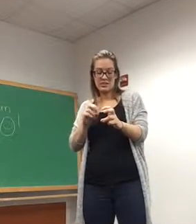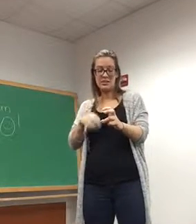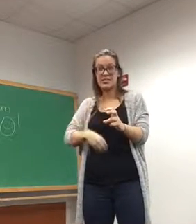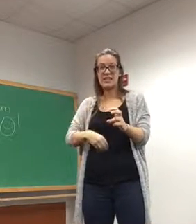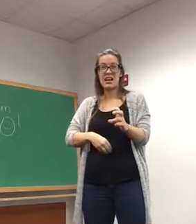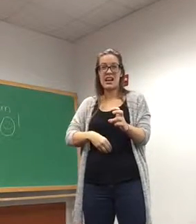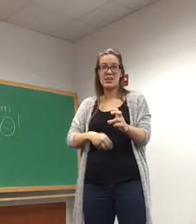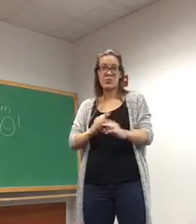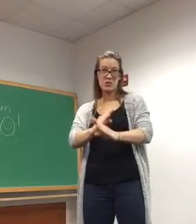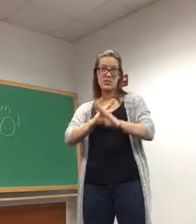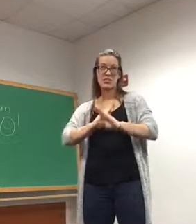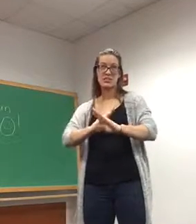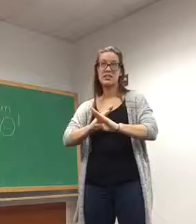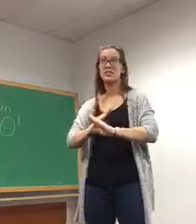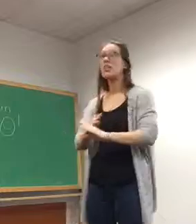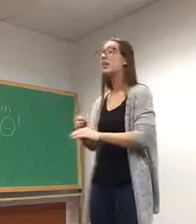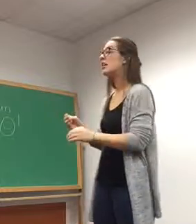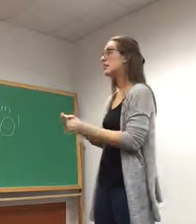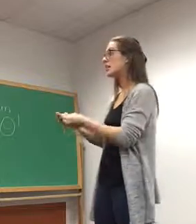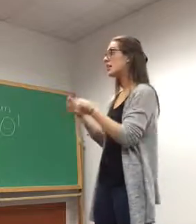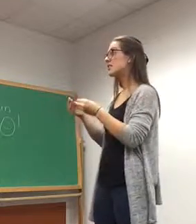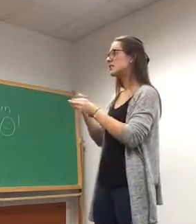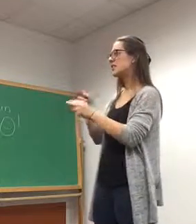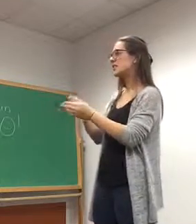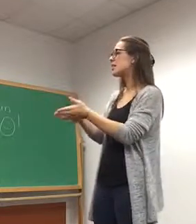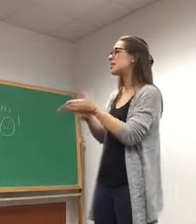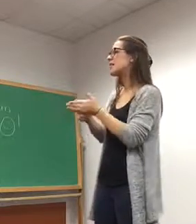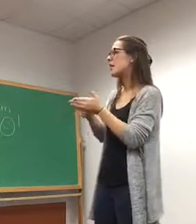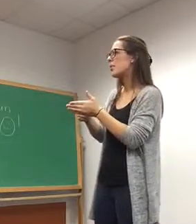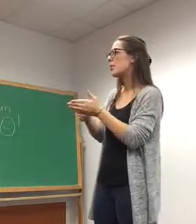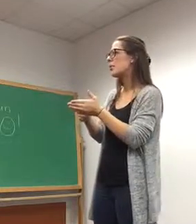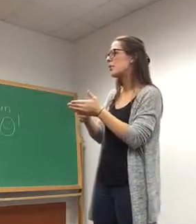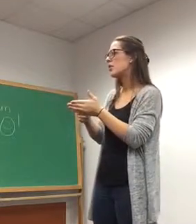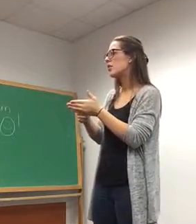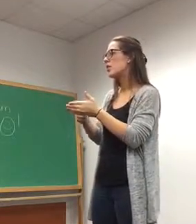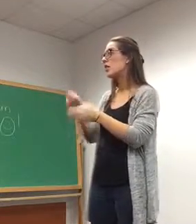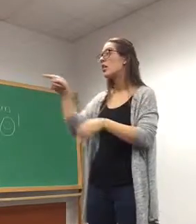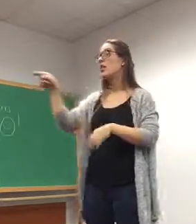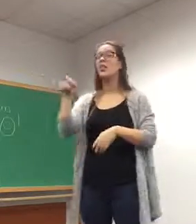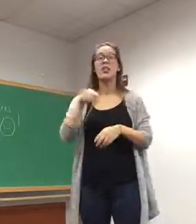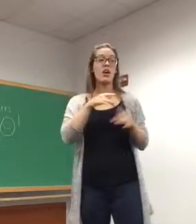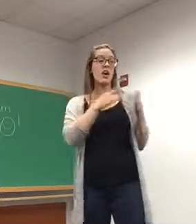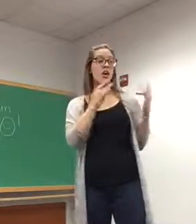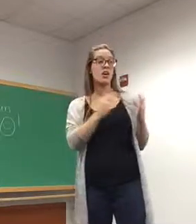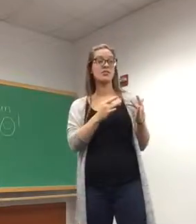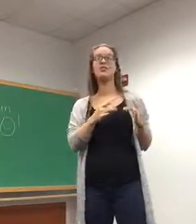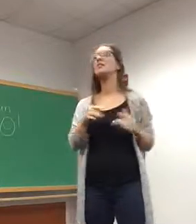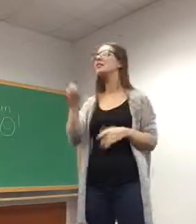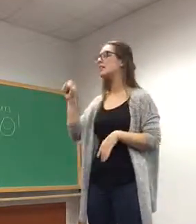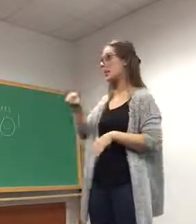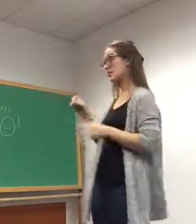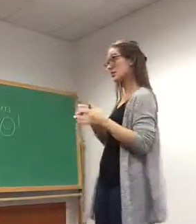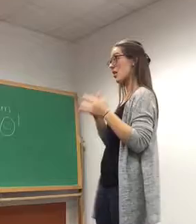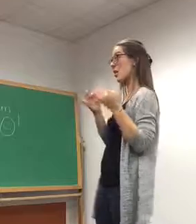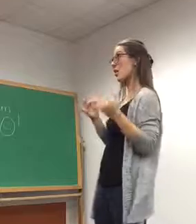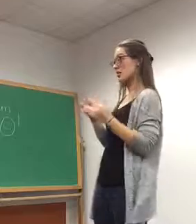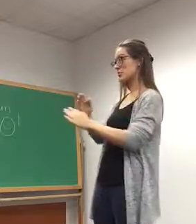one. Okay, the heart's protected by the skeletal system. Name another one. Okay, the lungs are protected.